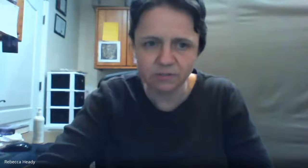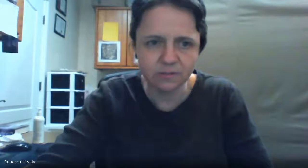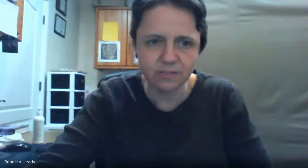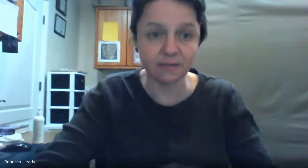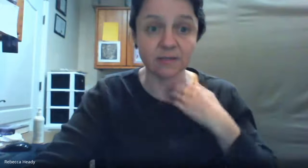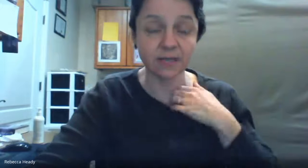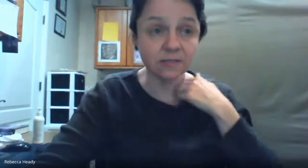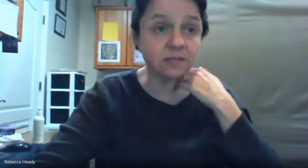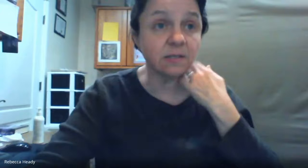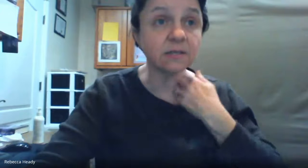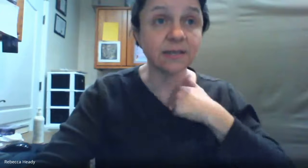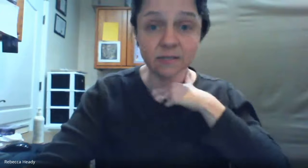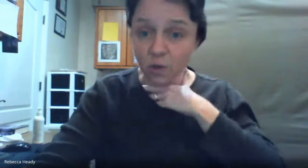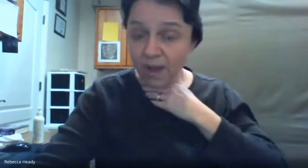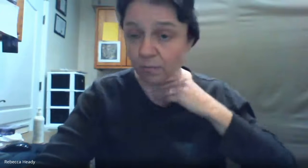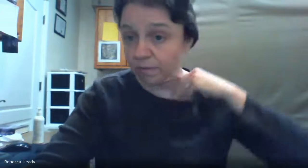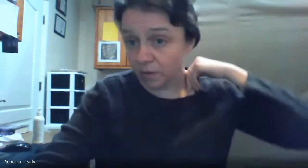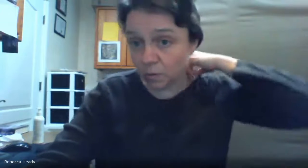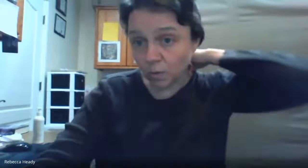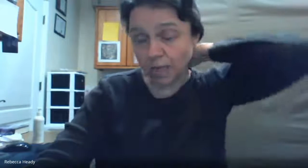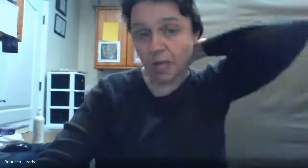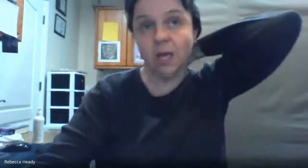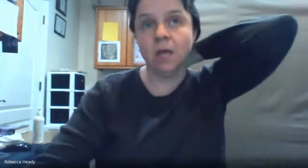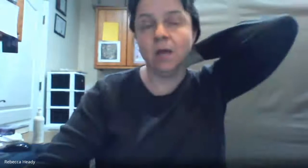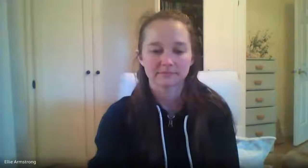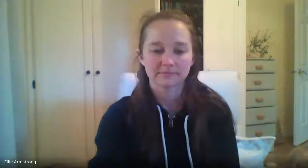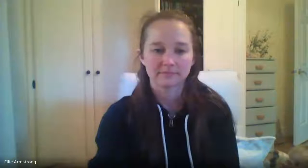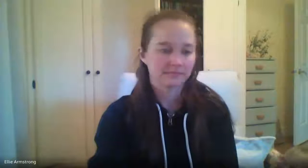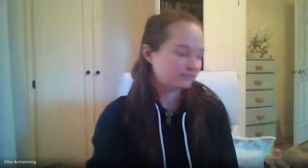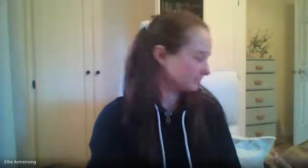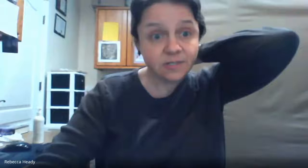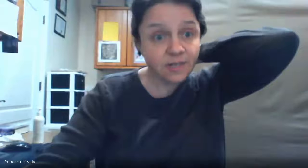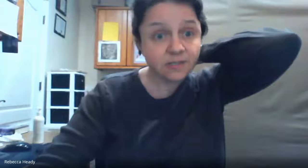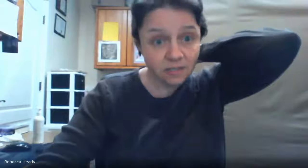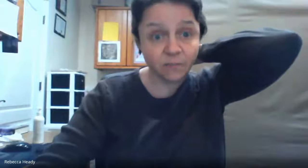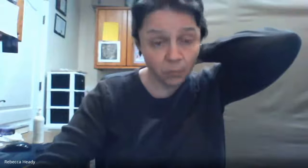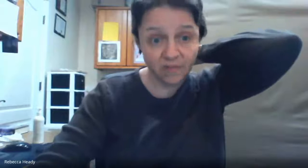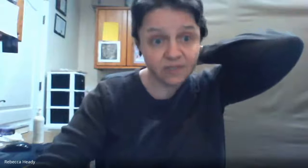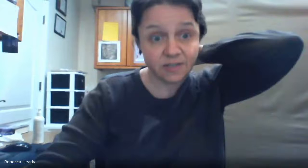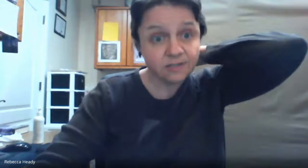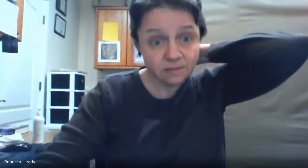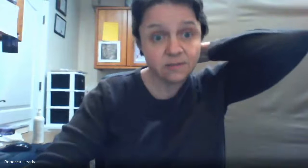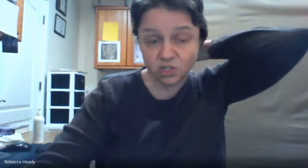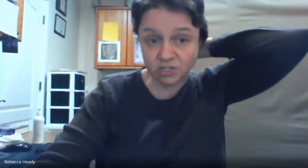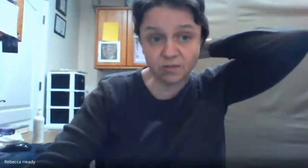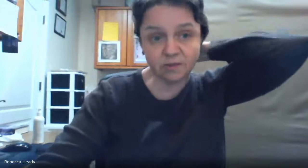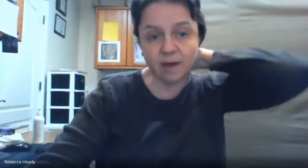questions, sentences in these lessons. Go back and review, practice other sentences from previous lessons.